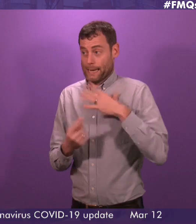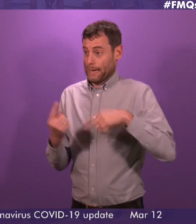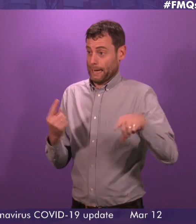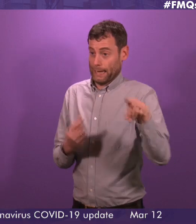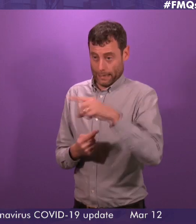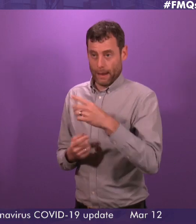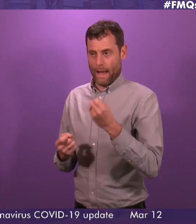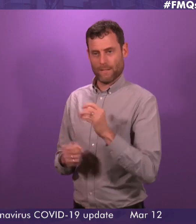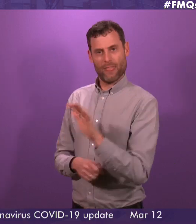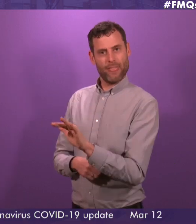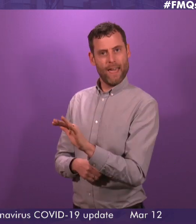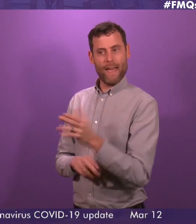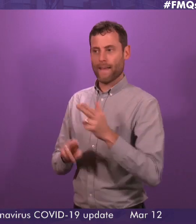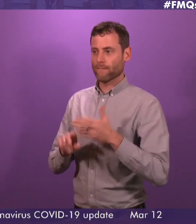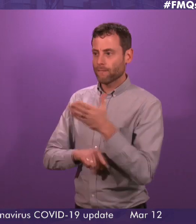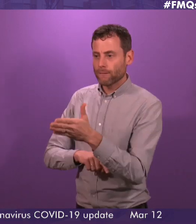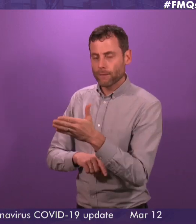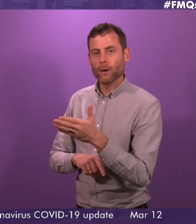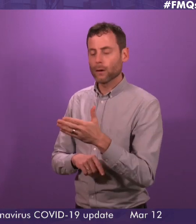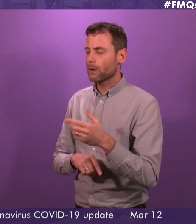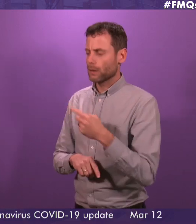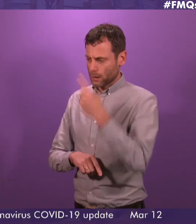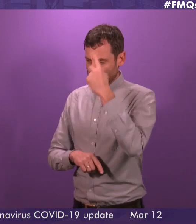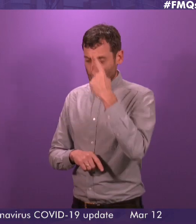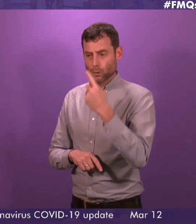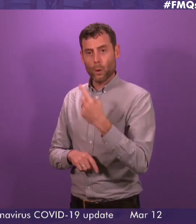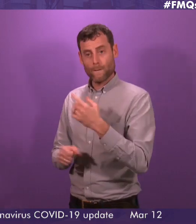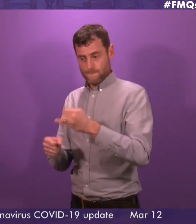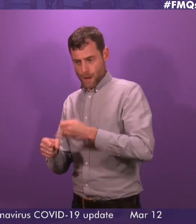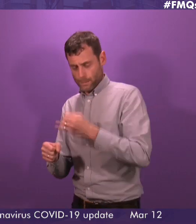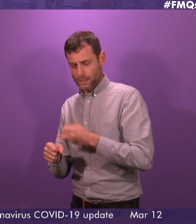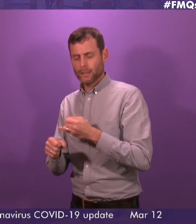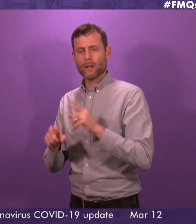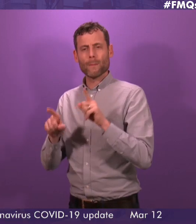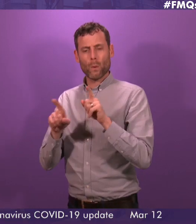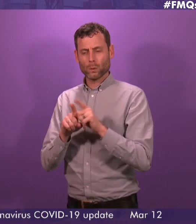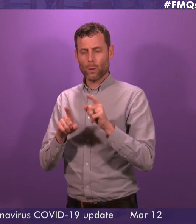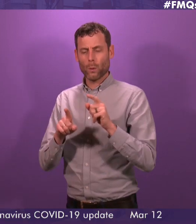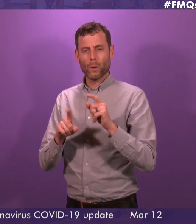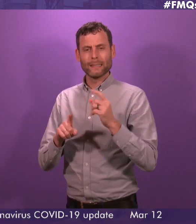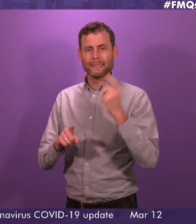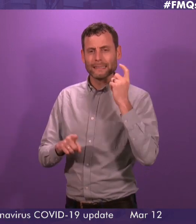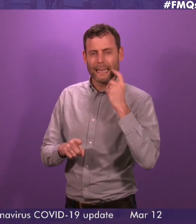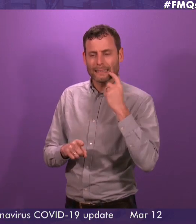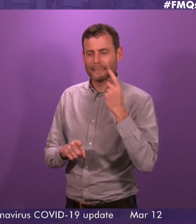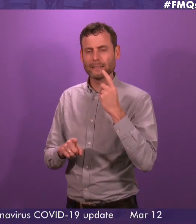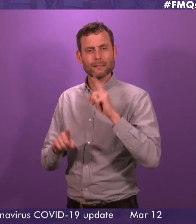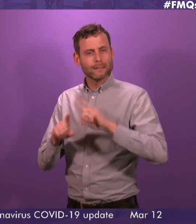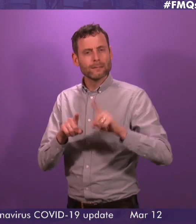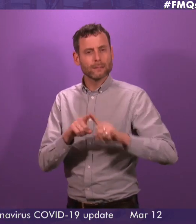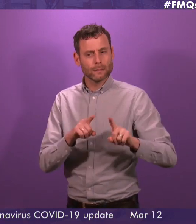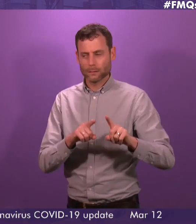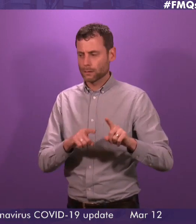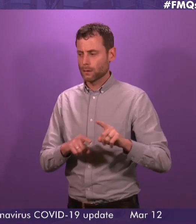also ask what advice has been issued to dentists and opticians specifically around PPE, and what priority has been given to provide access